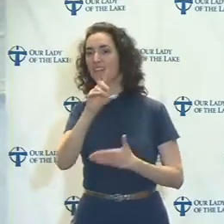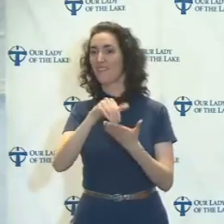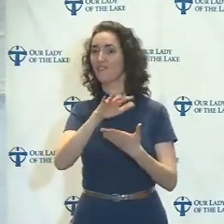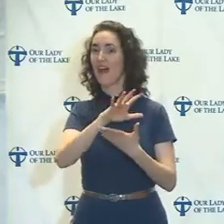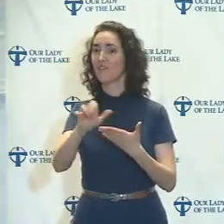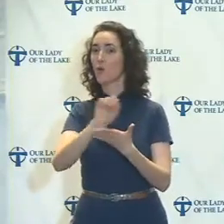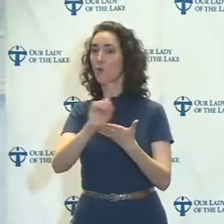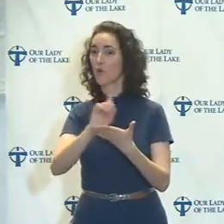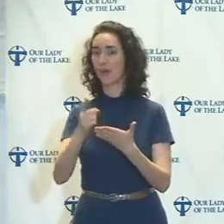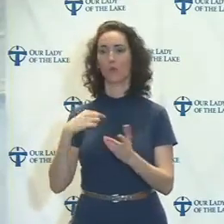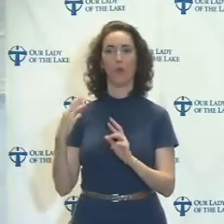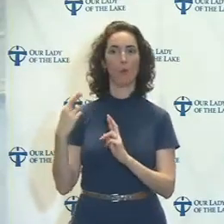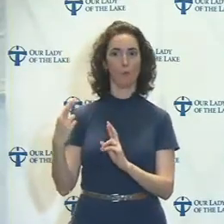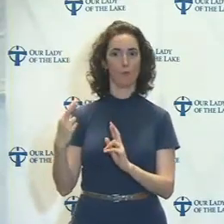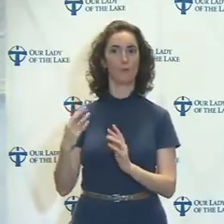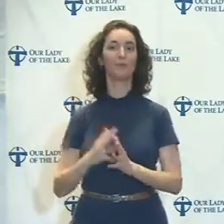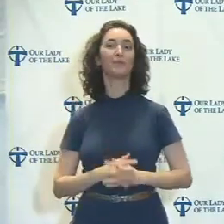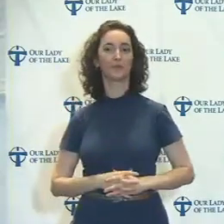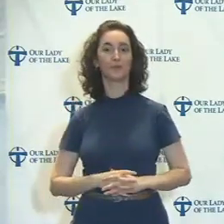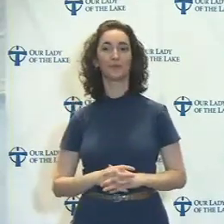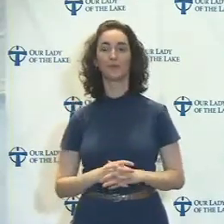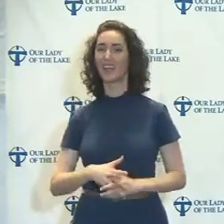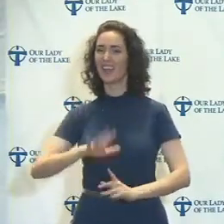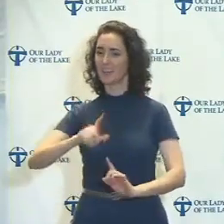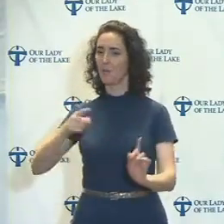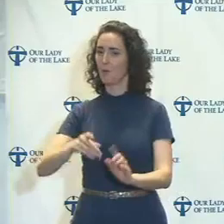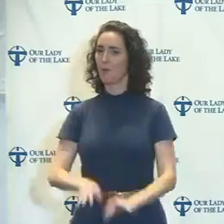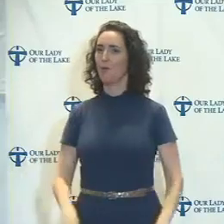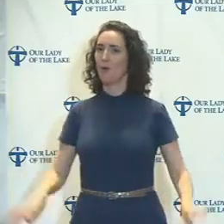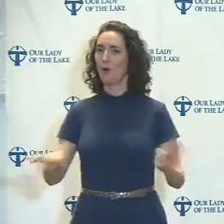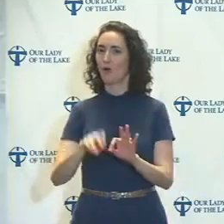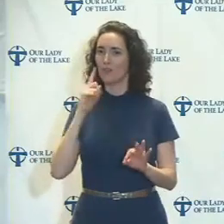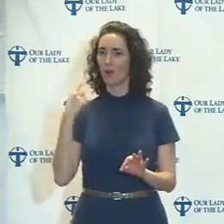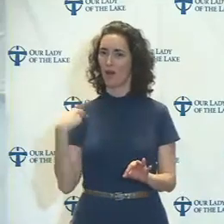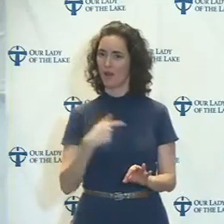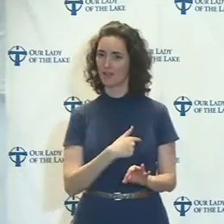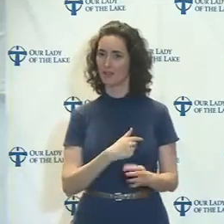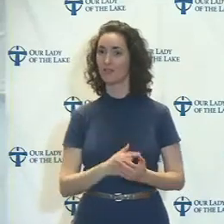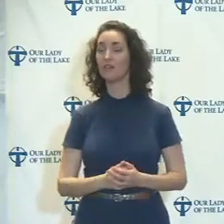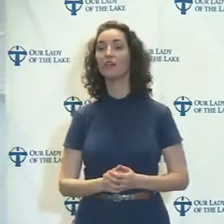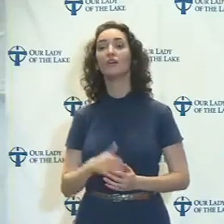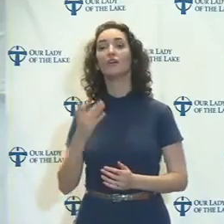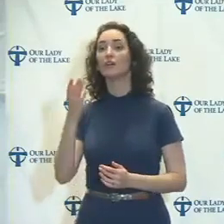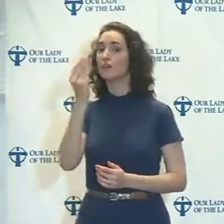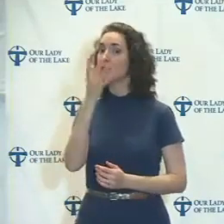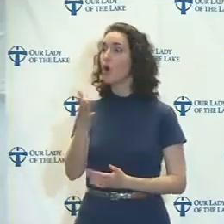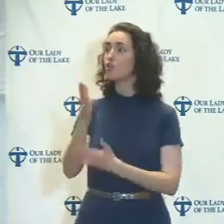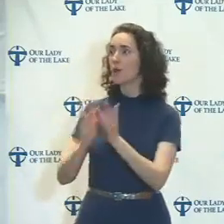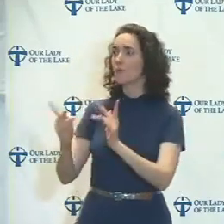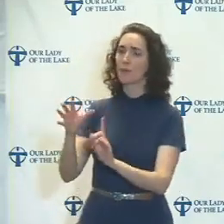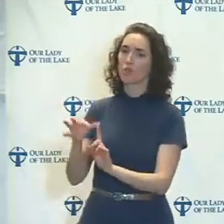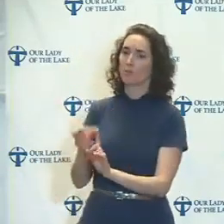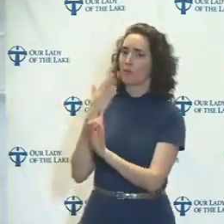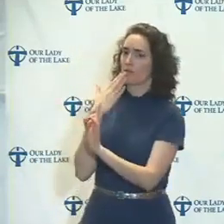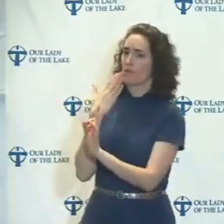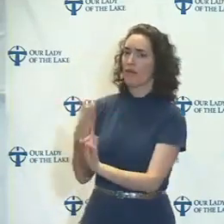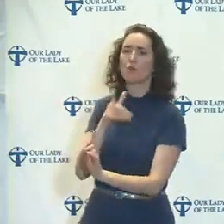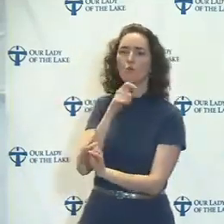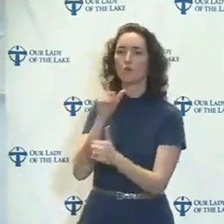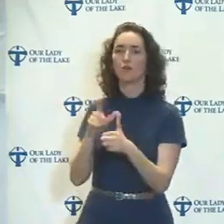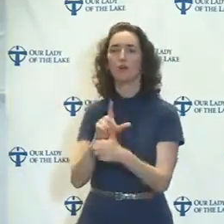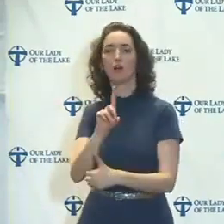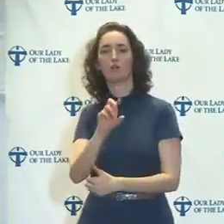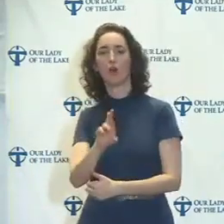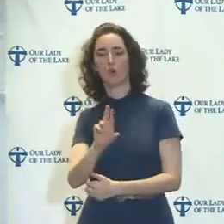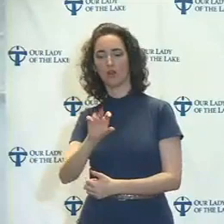week. So I think this is really key for us. I do want to offer a special thanks to a number of folks. First of all, Dr.